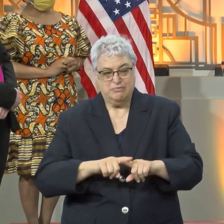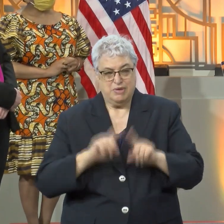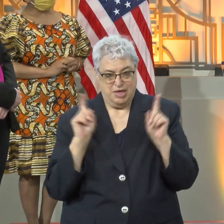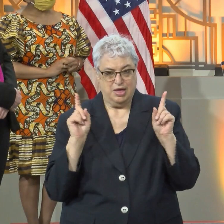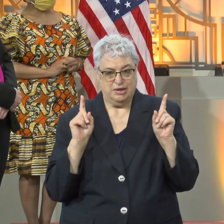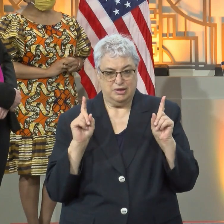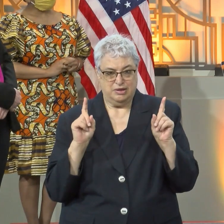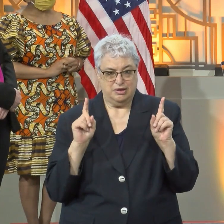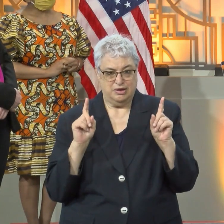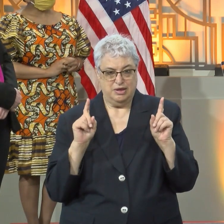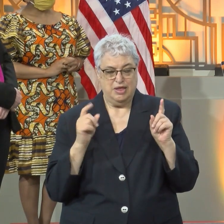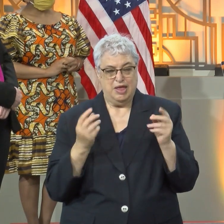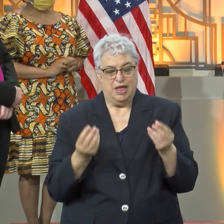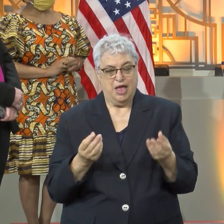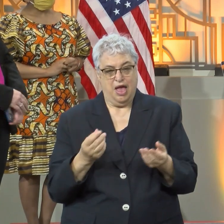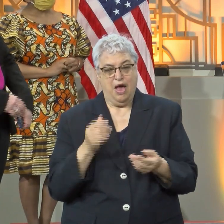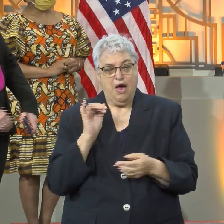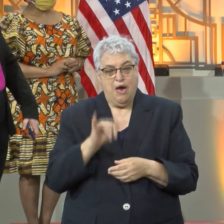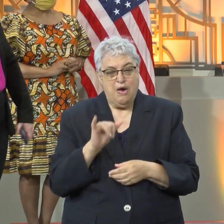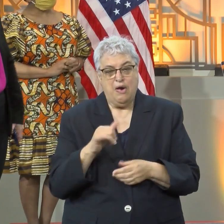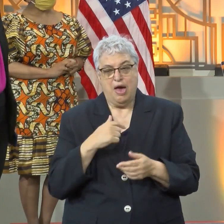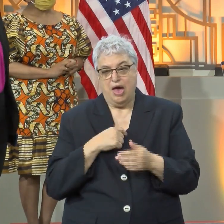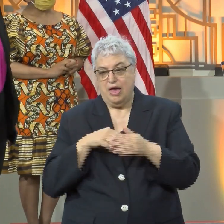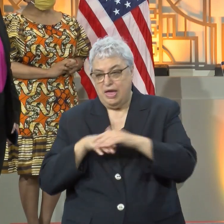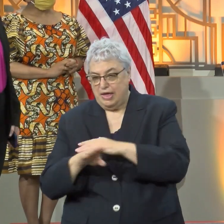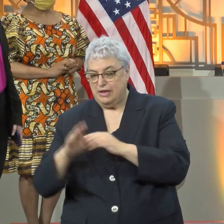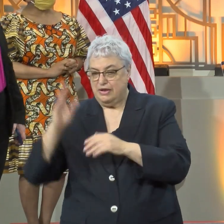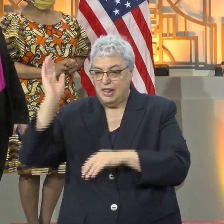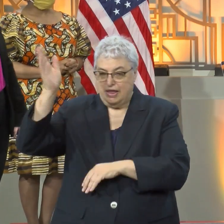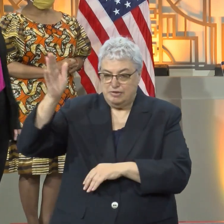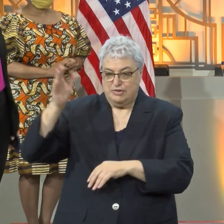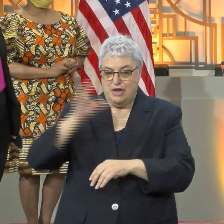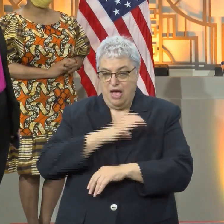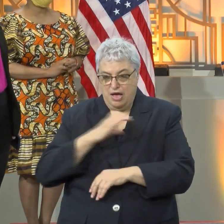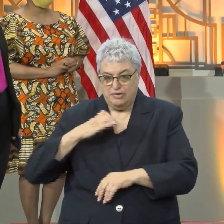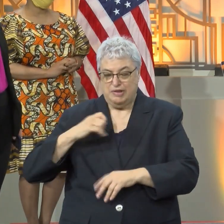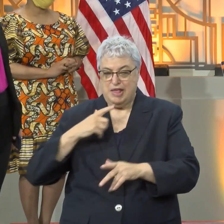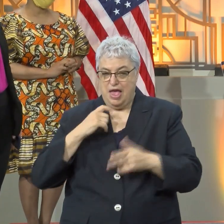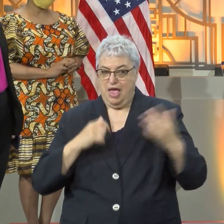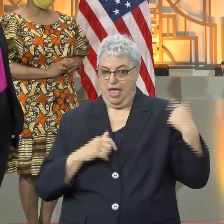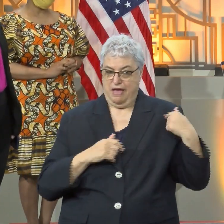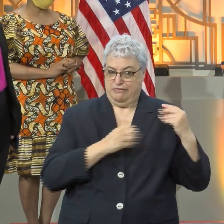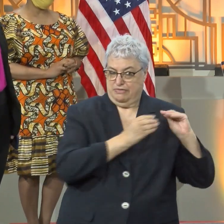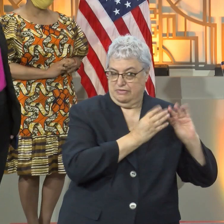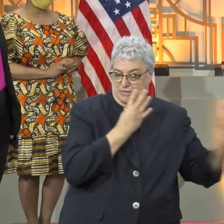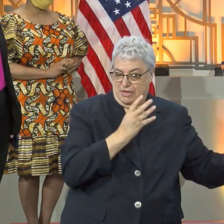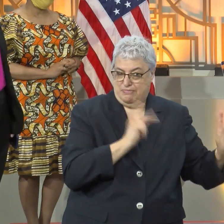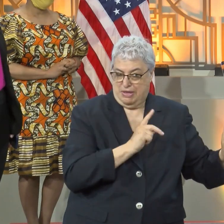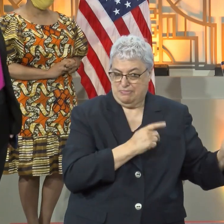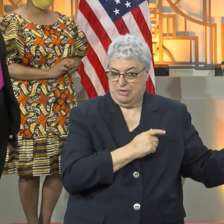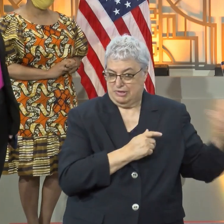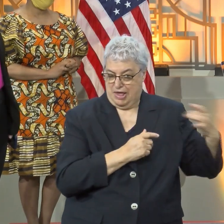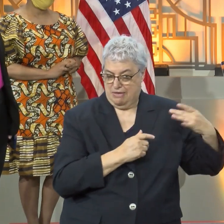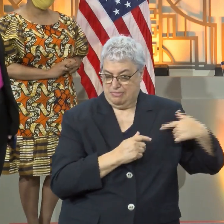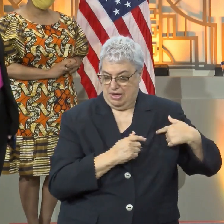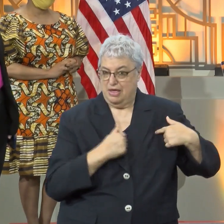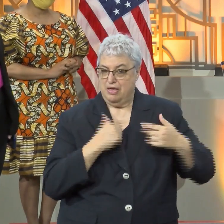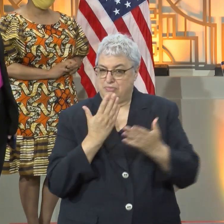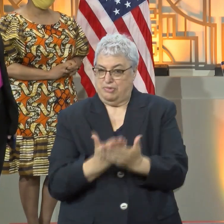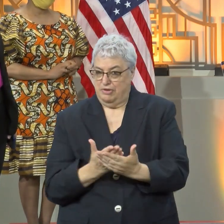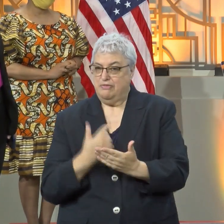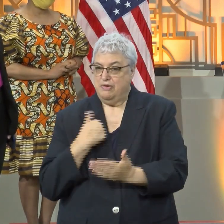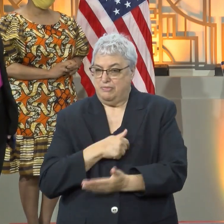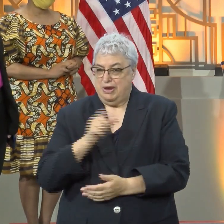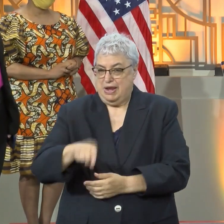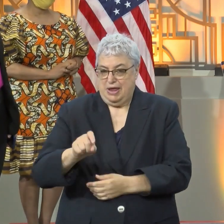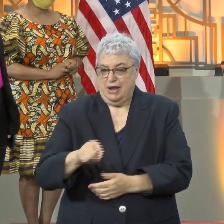think it arms them. It gives them more to stand on and more to fight with. So I hope that, that we'll get a good response and that